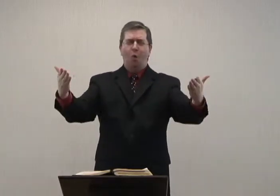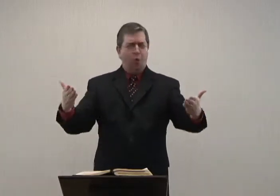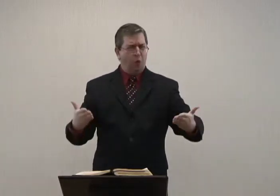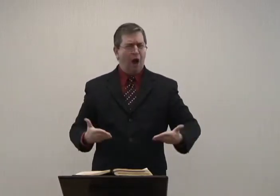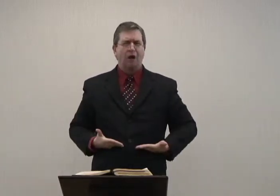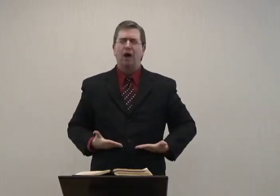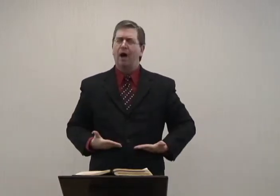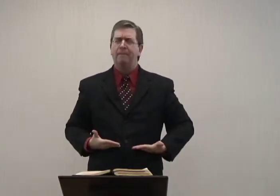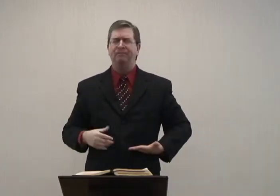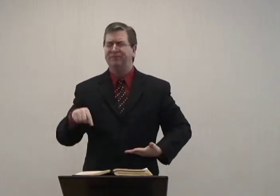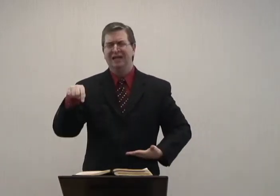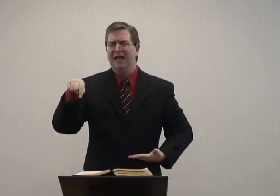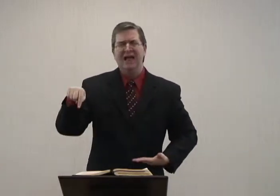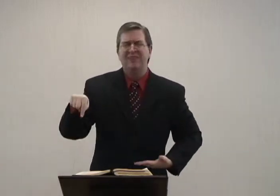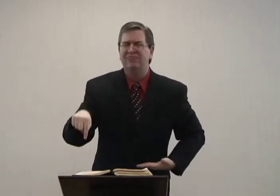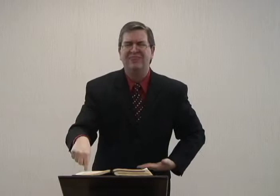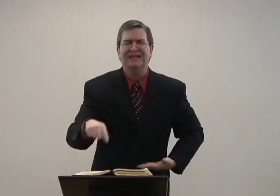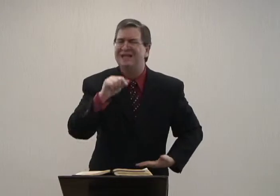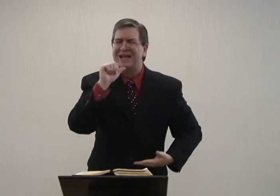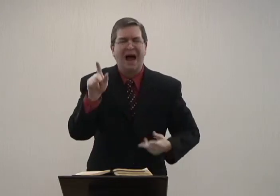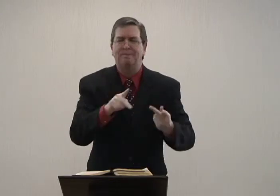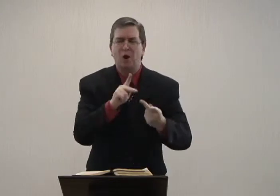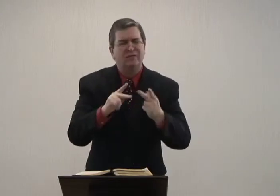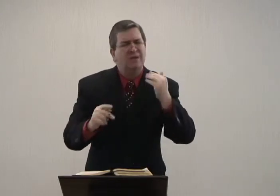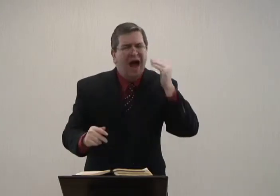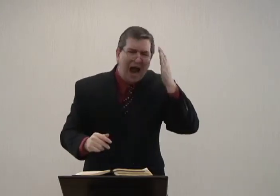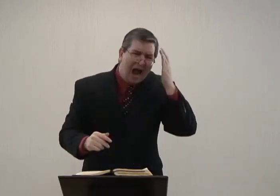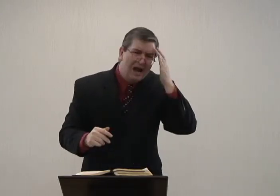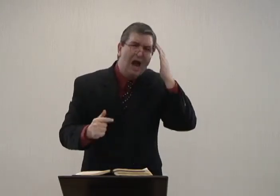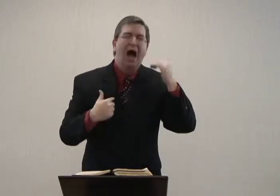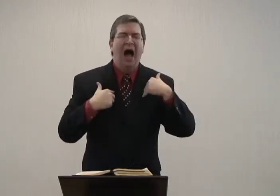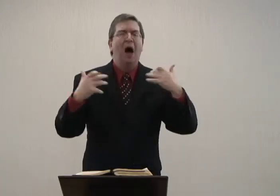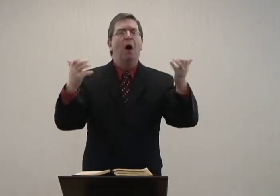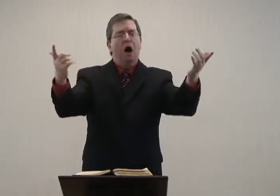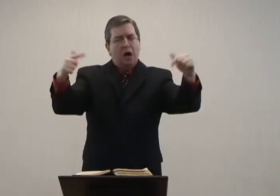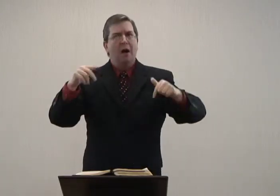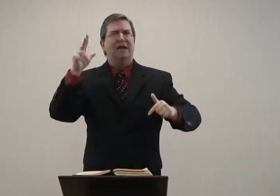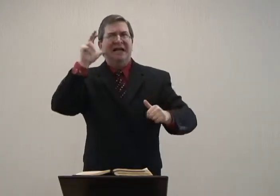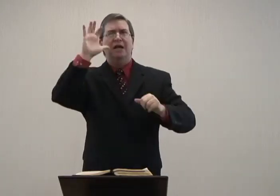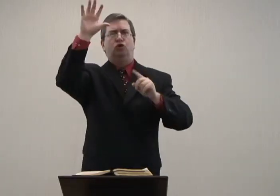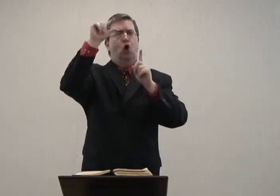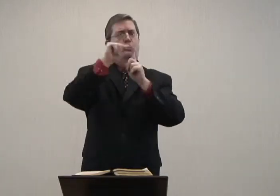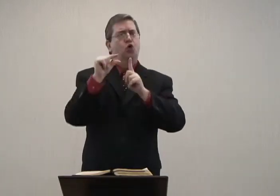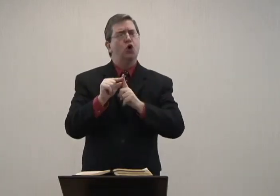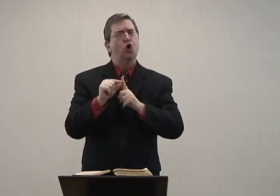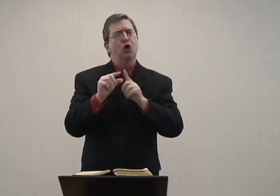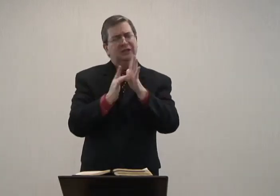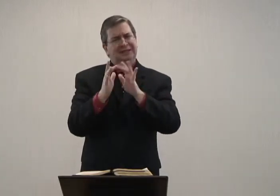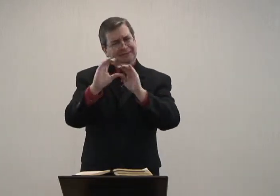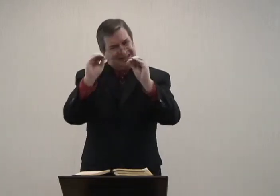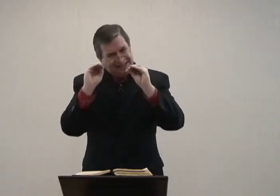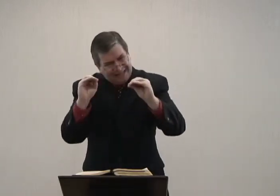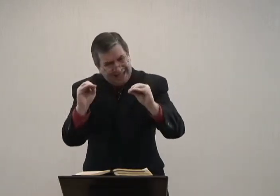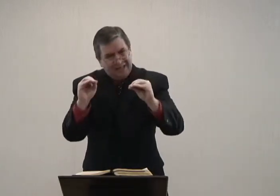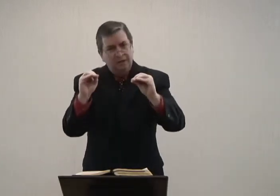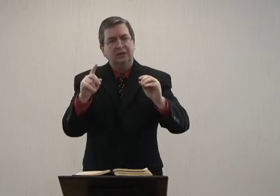fine. what, God, You're welcome. It's not perfect. I want you to come and hear your